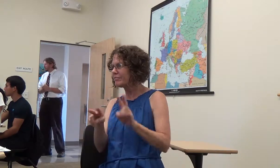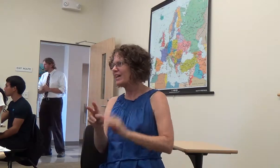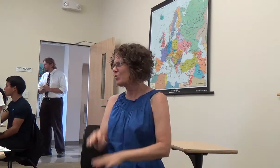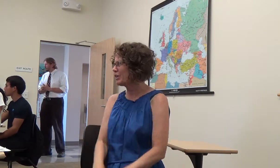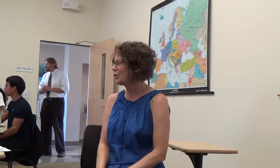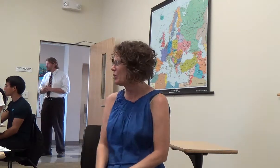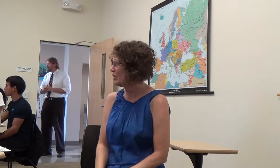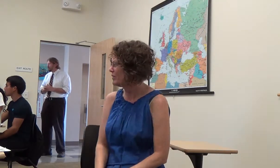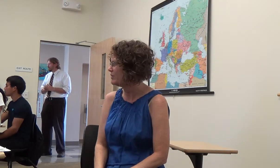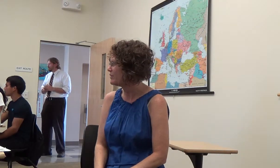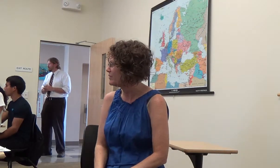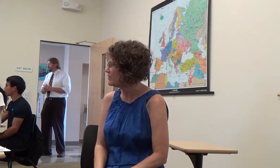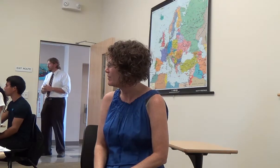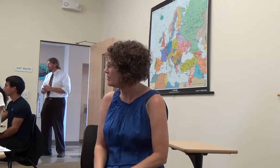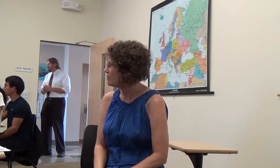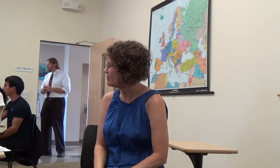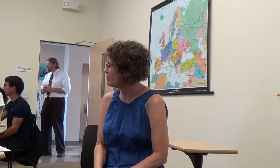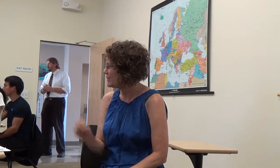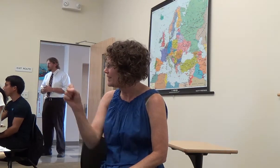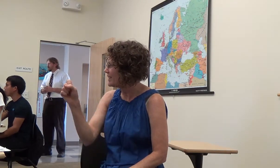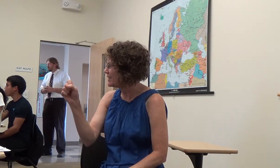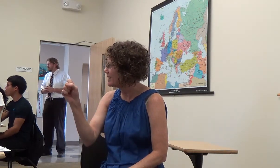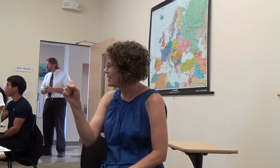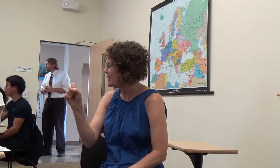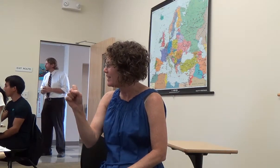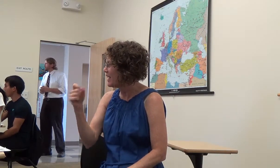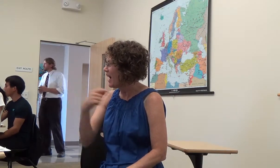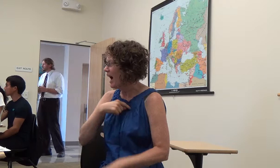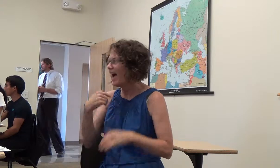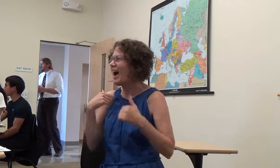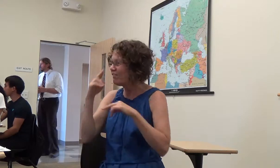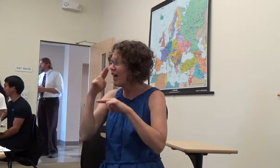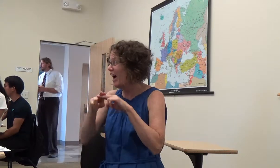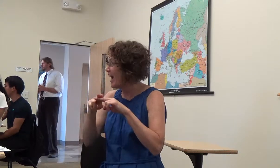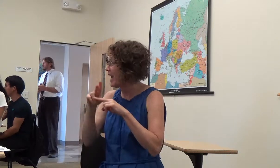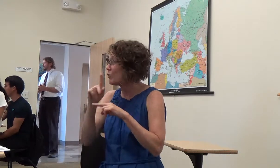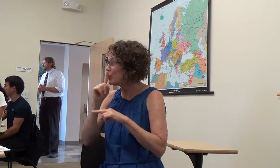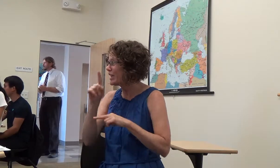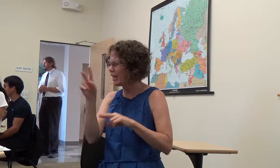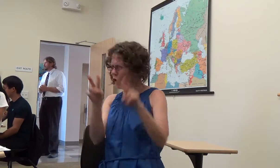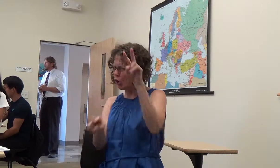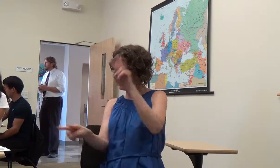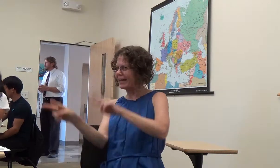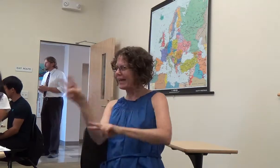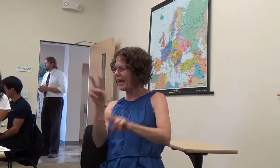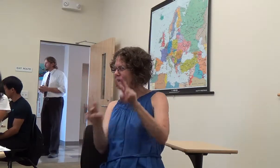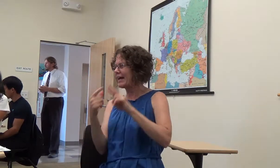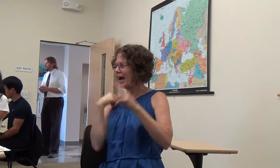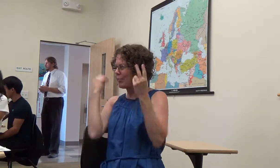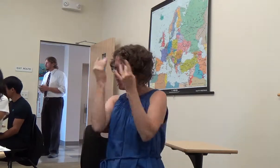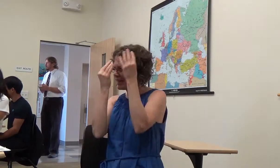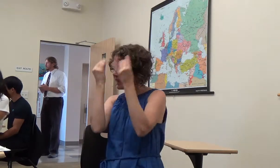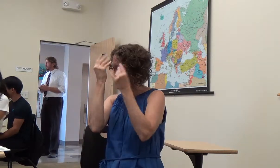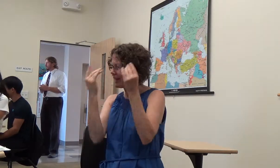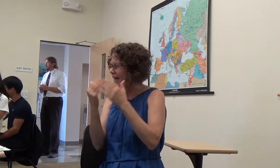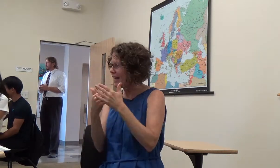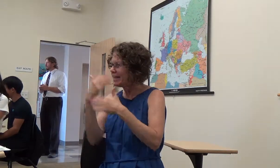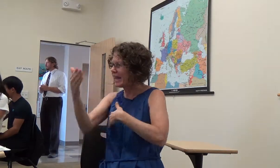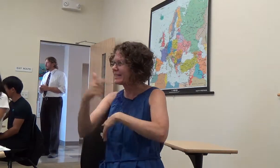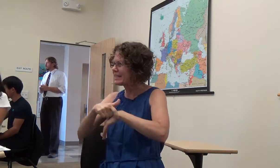That's really cool. Yes, so I had fun actually just looking at that, so I'm thinking the next time I take a